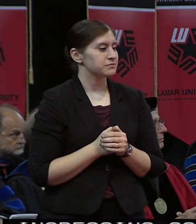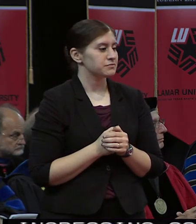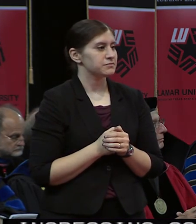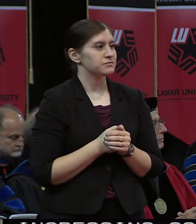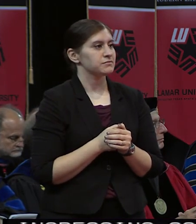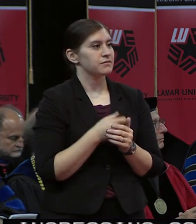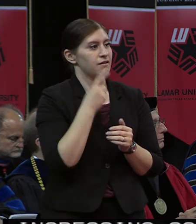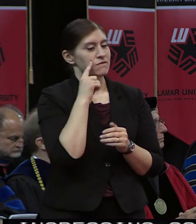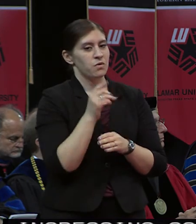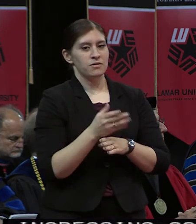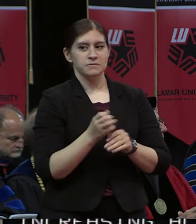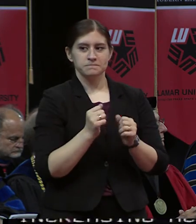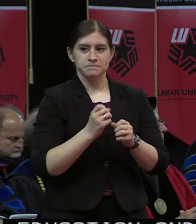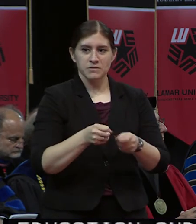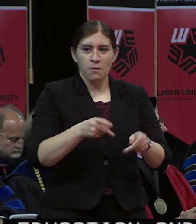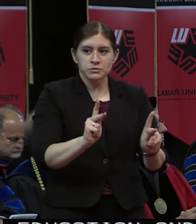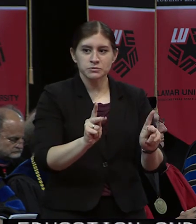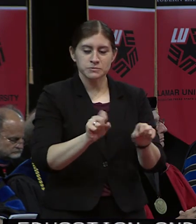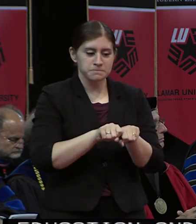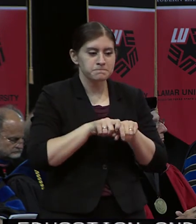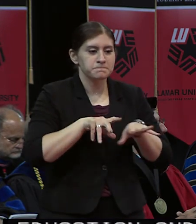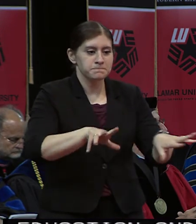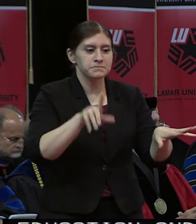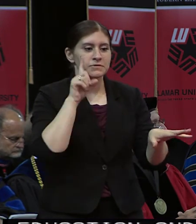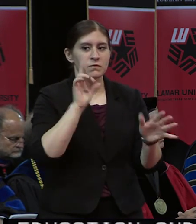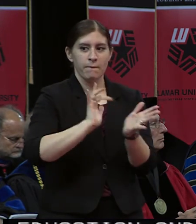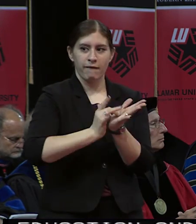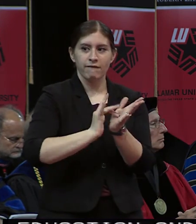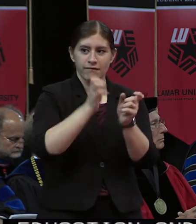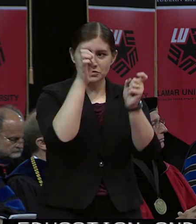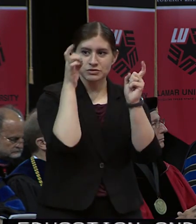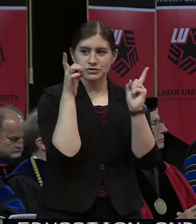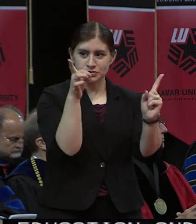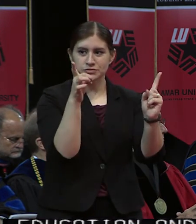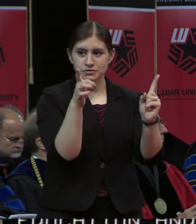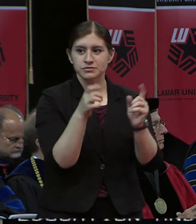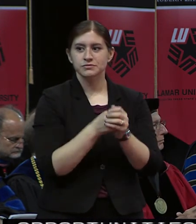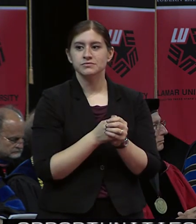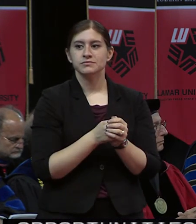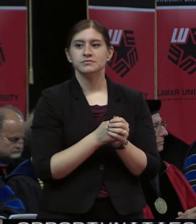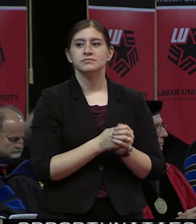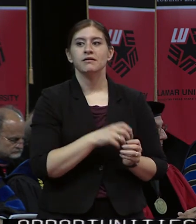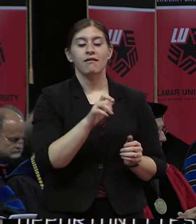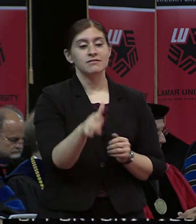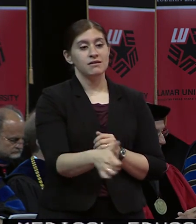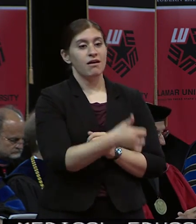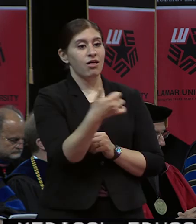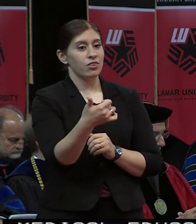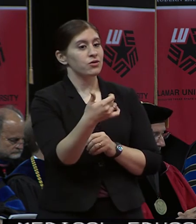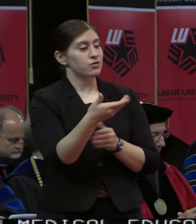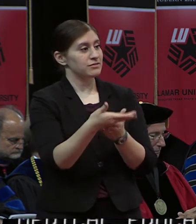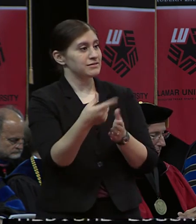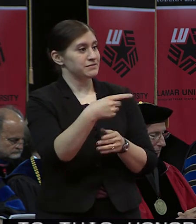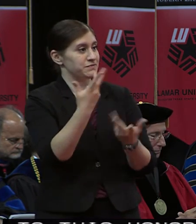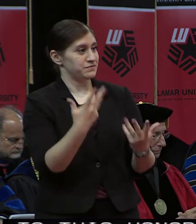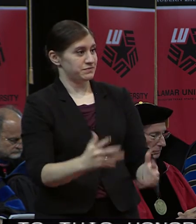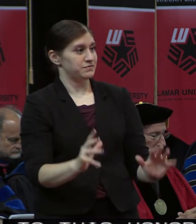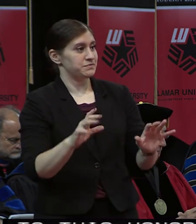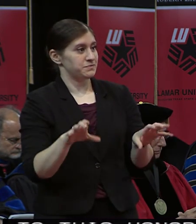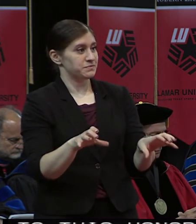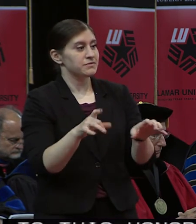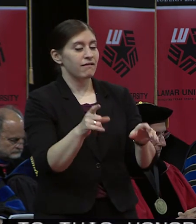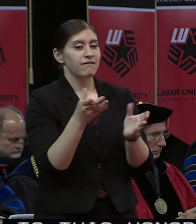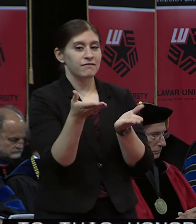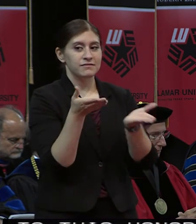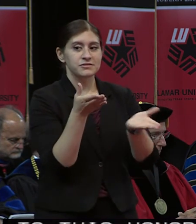and for growing opportunities for graduate medical education. In addition to his honorable assignment, he also sits on the